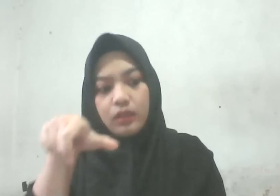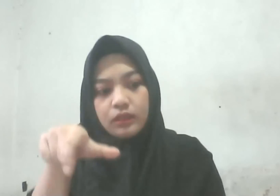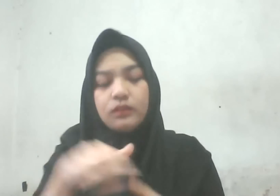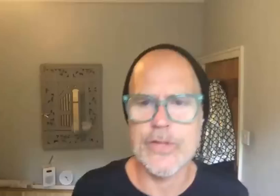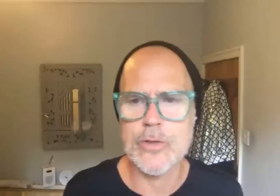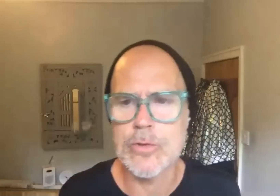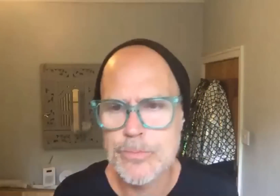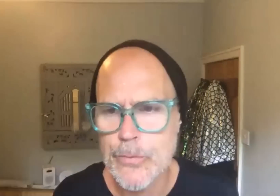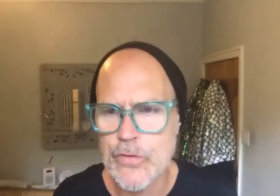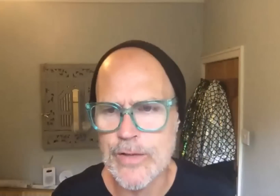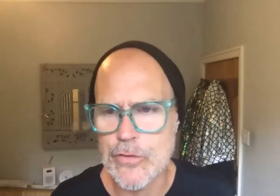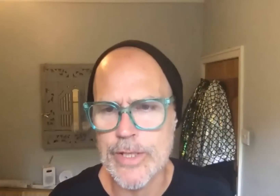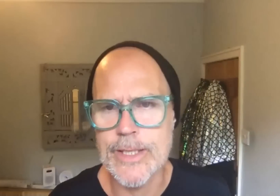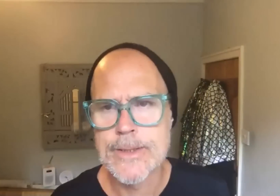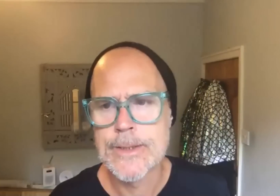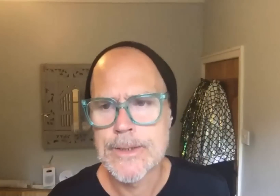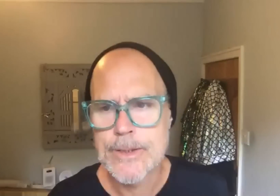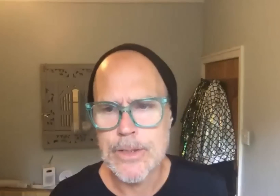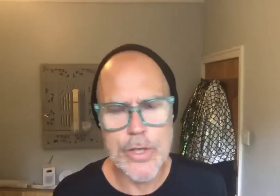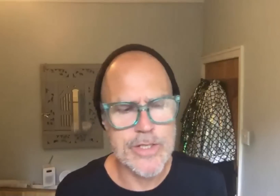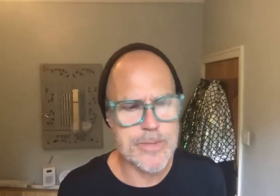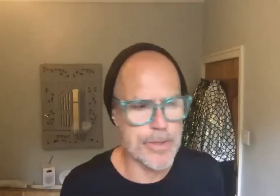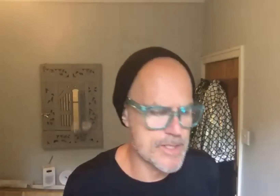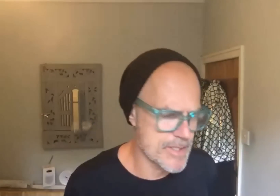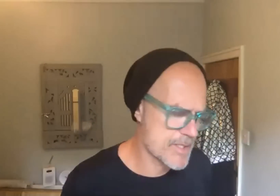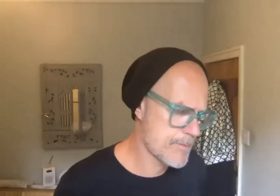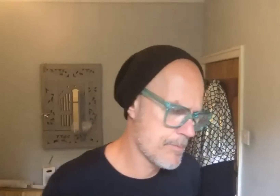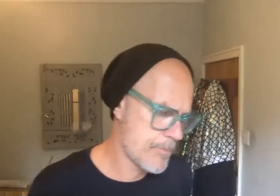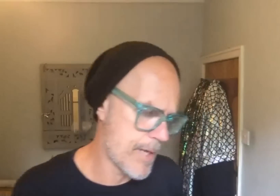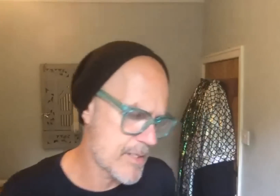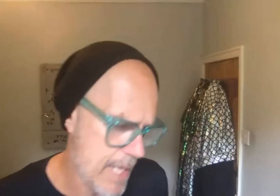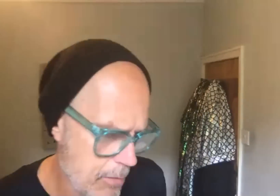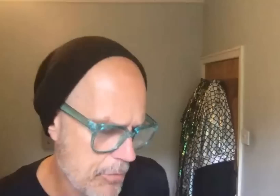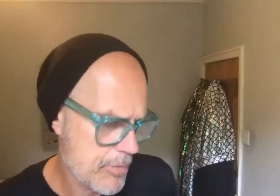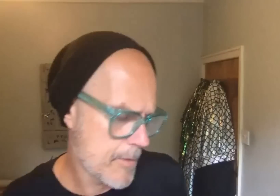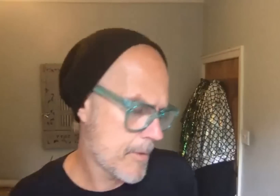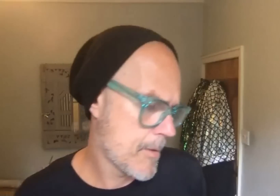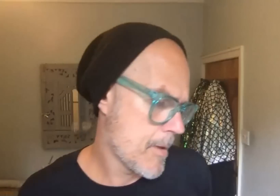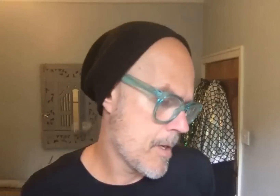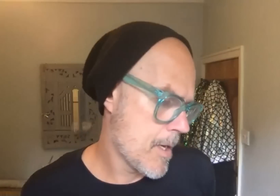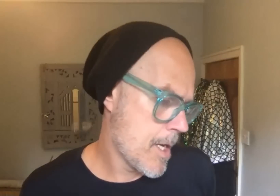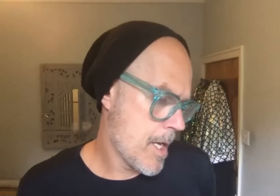impairments, physical, sensory, learning disabilities, mental health,